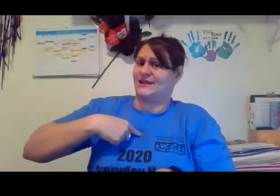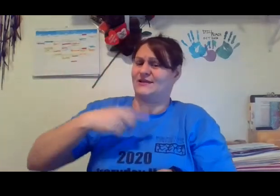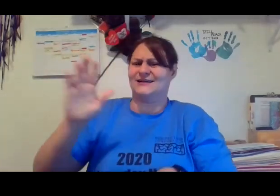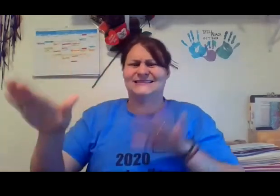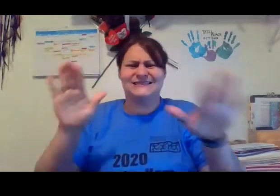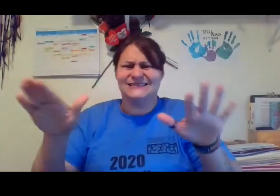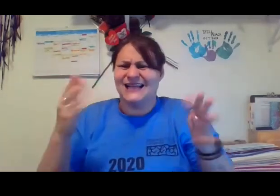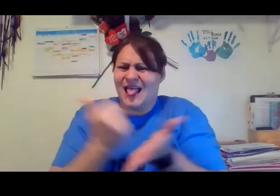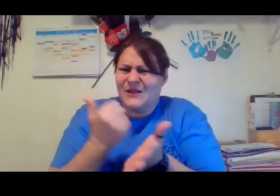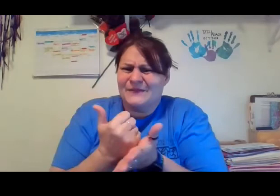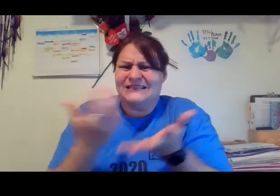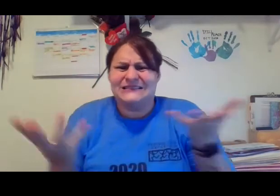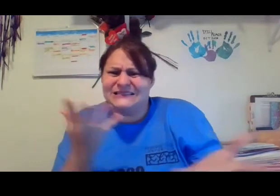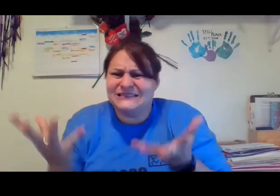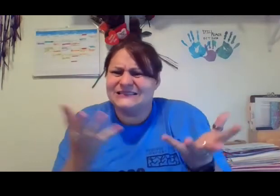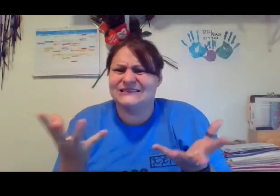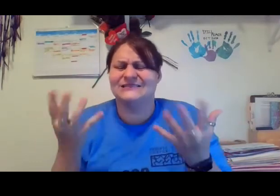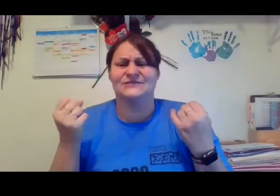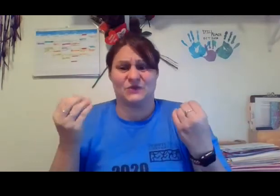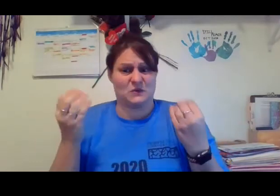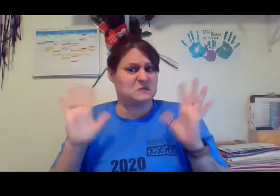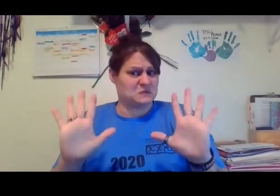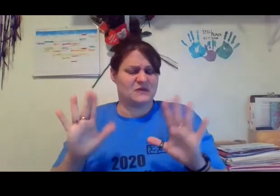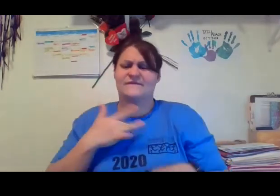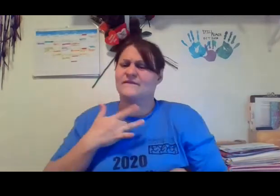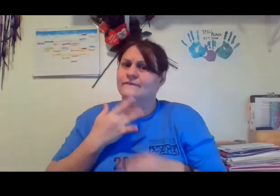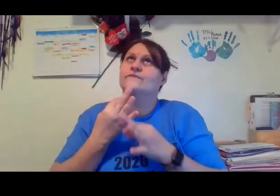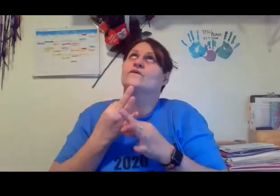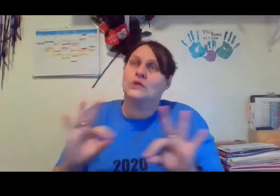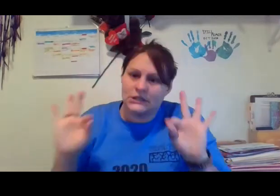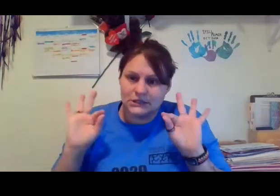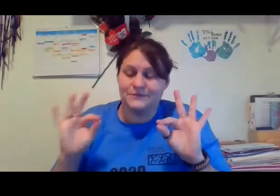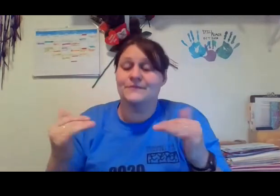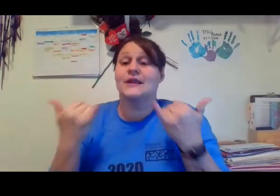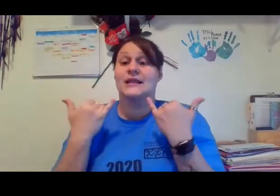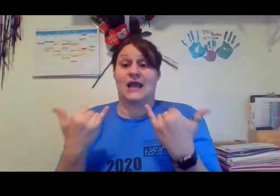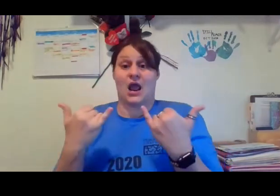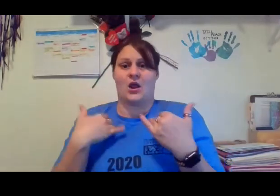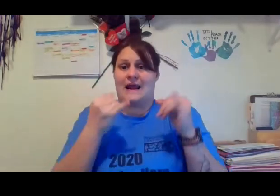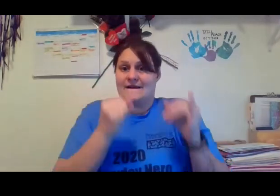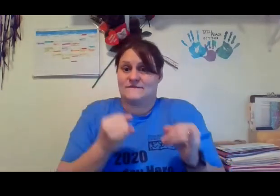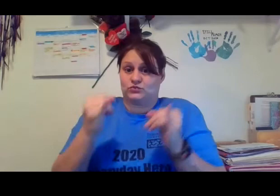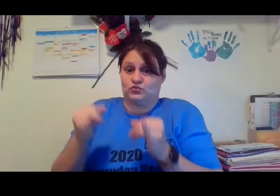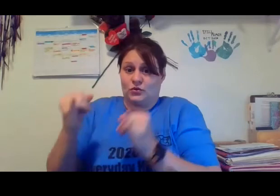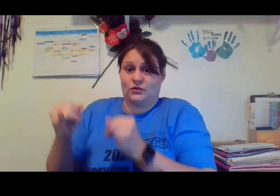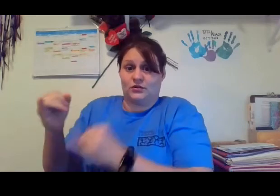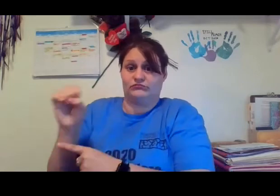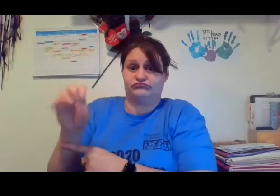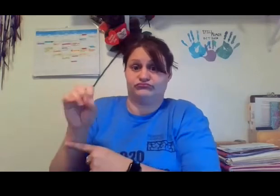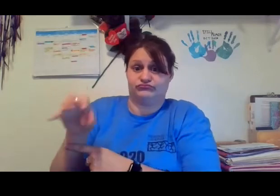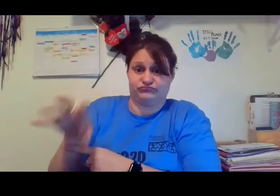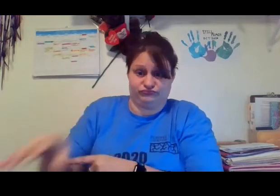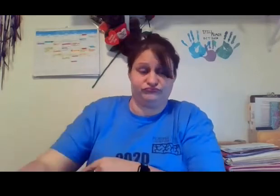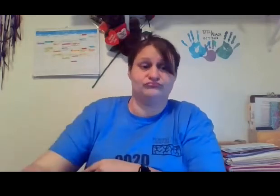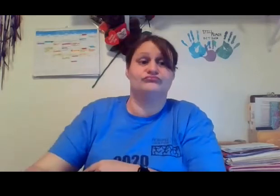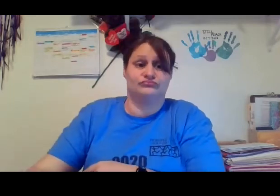Josh, reach out to myself, reach out to a site supervisor, reach out to Karen. If you're not certain if something should be done, please feel free to reach out to us.